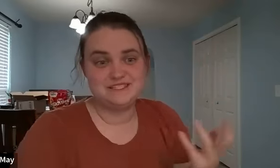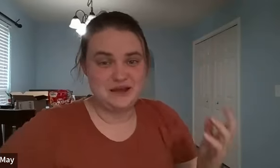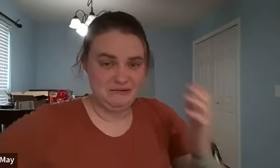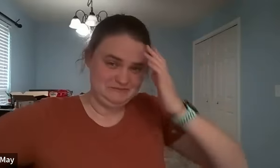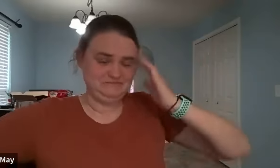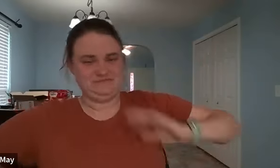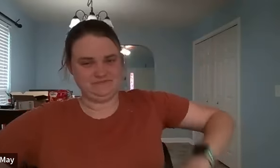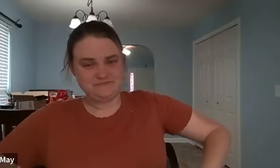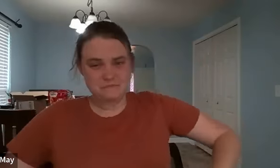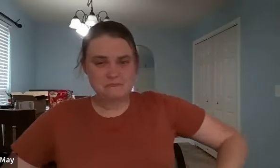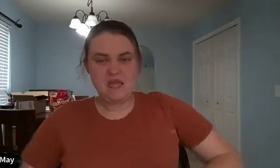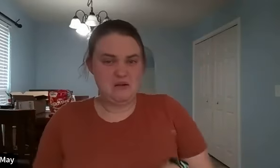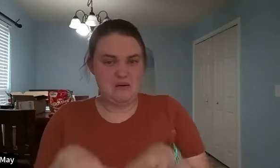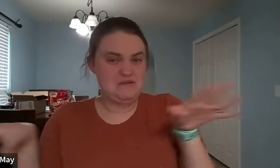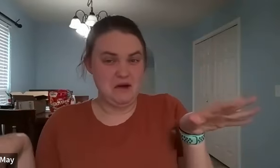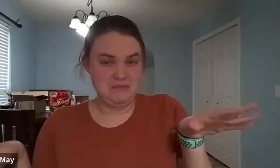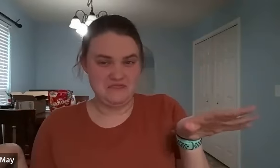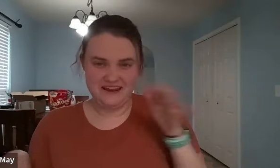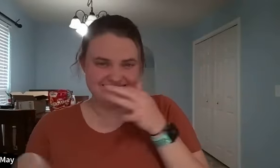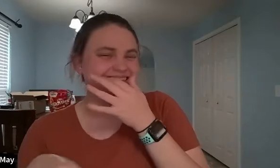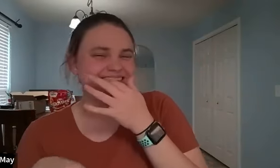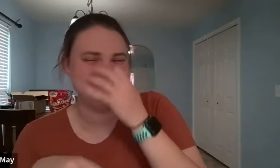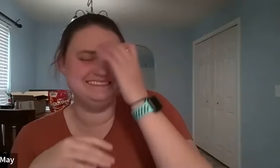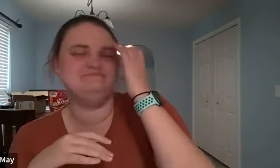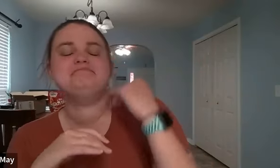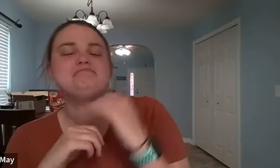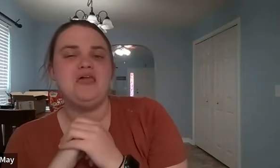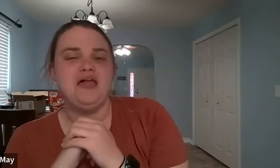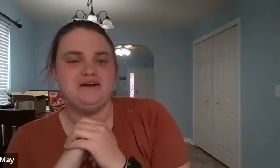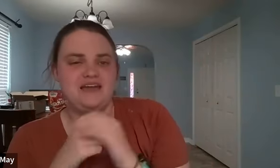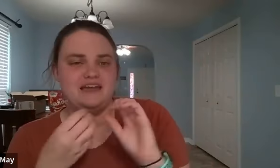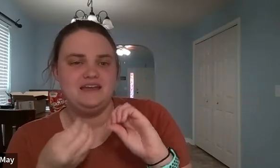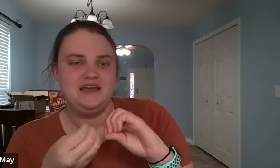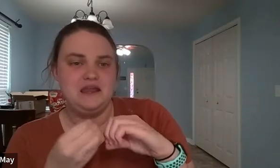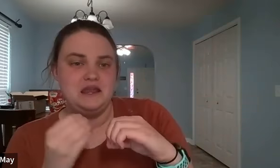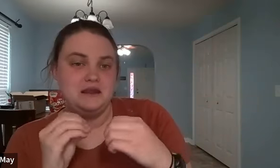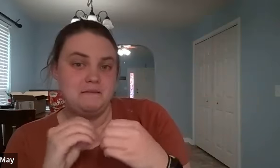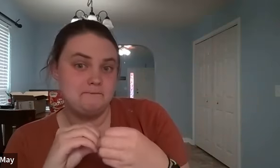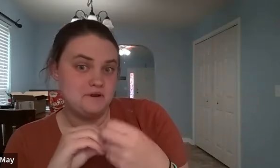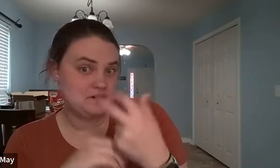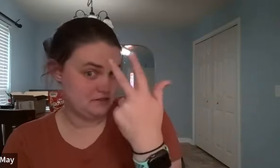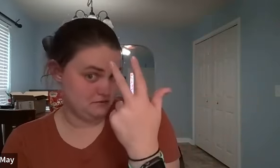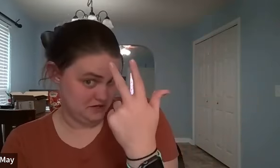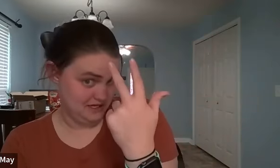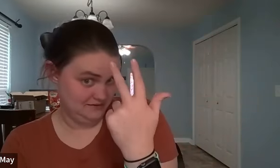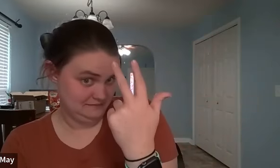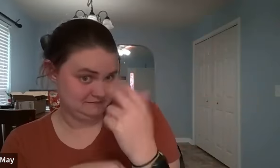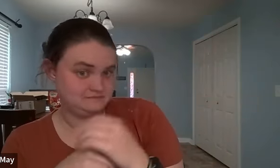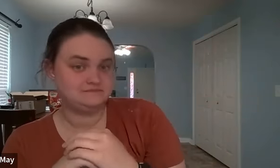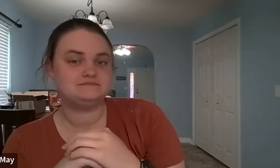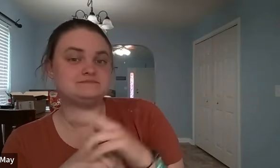So we've all been there. Okay. Number 3.